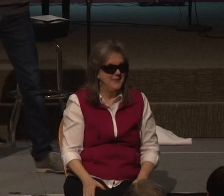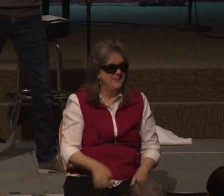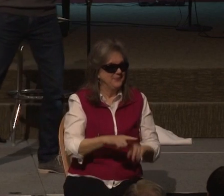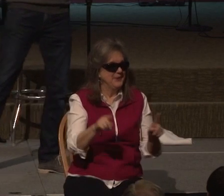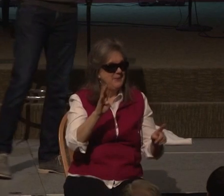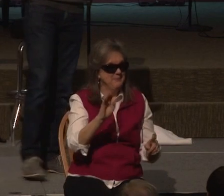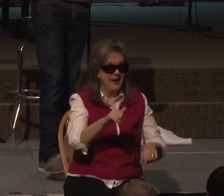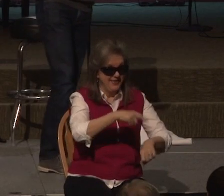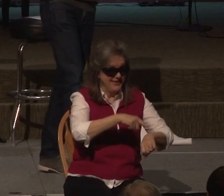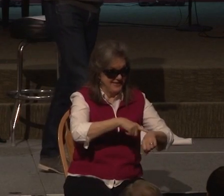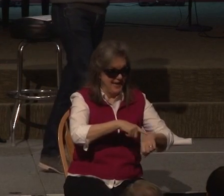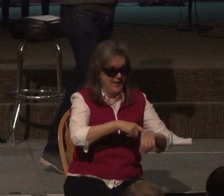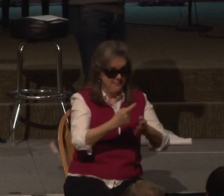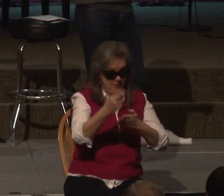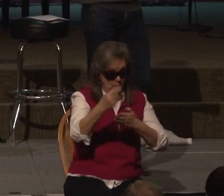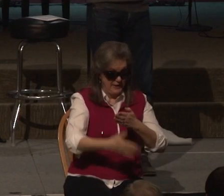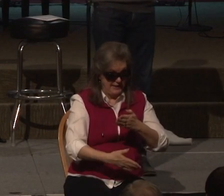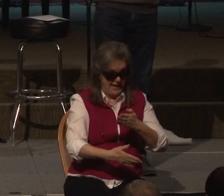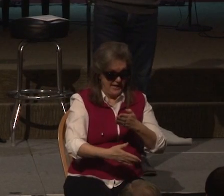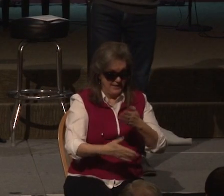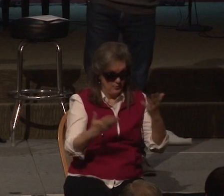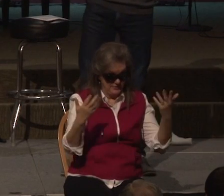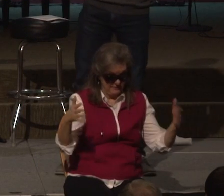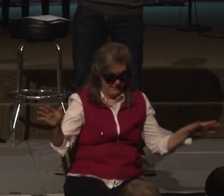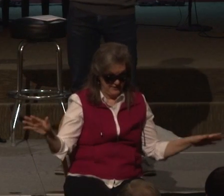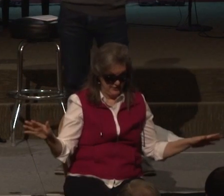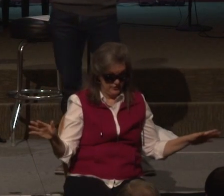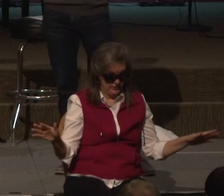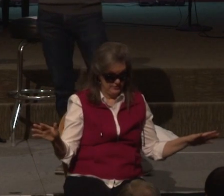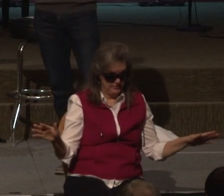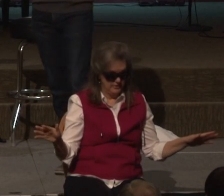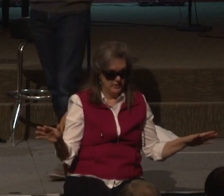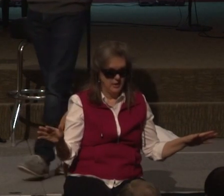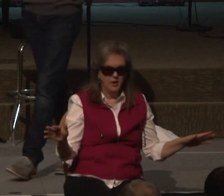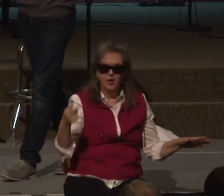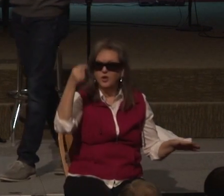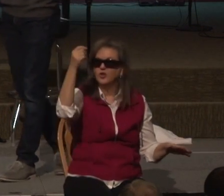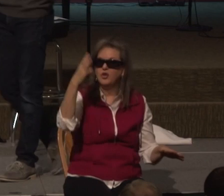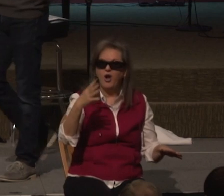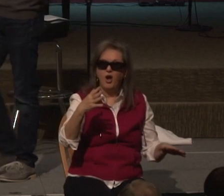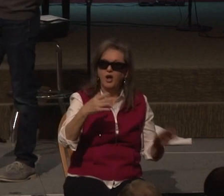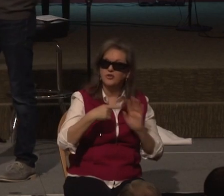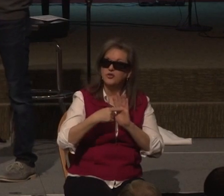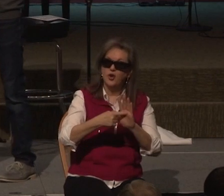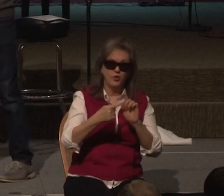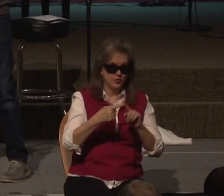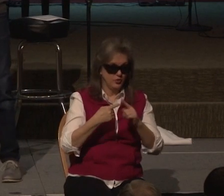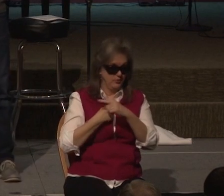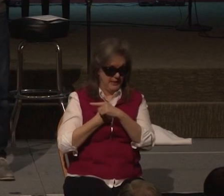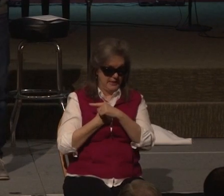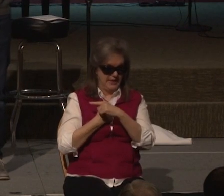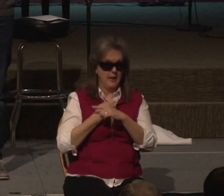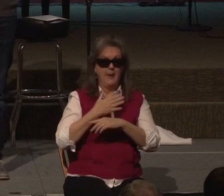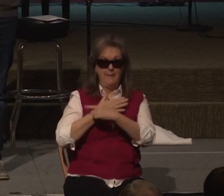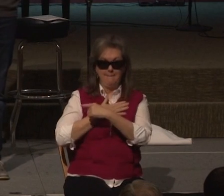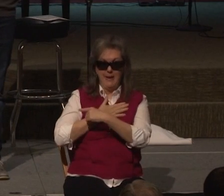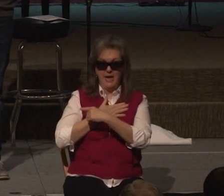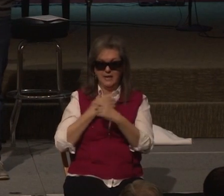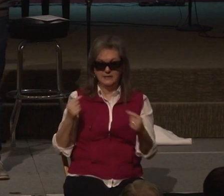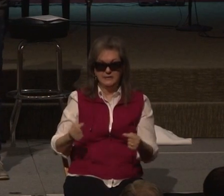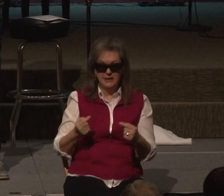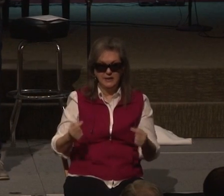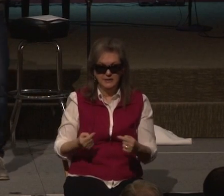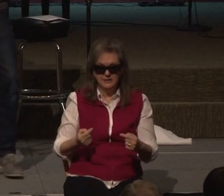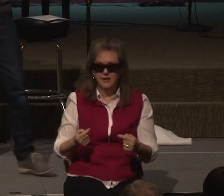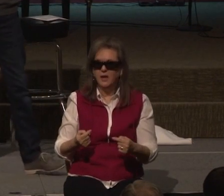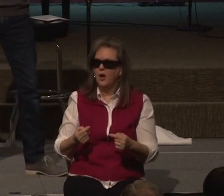But by the time that weekend wrapped up, God had revealed to me my sin. He